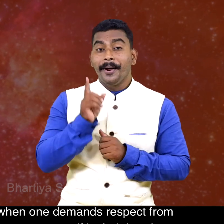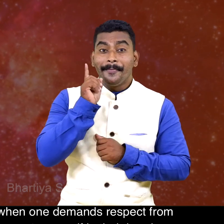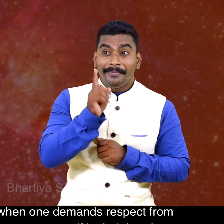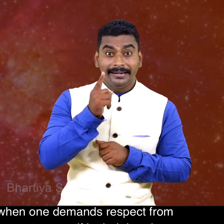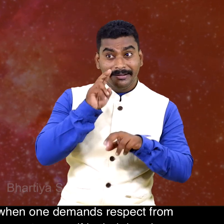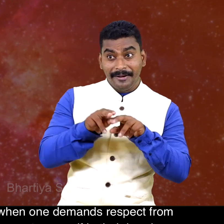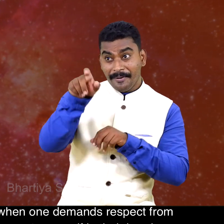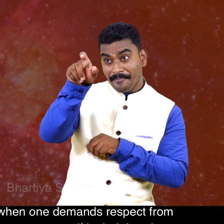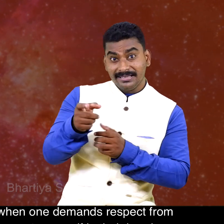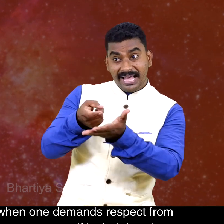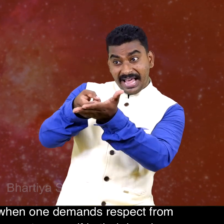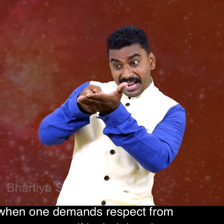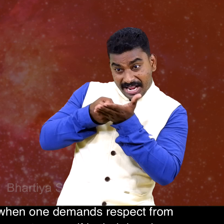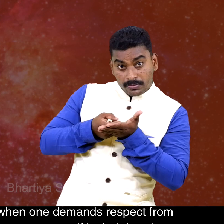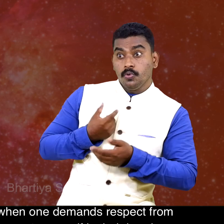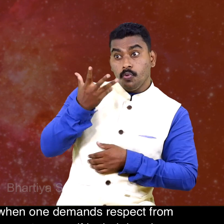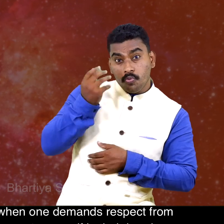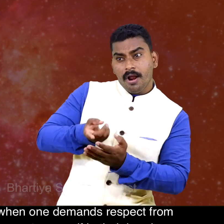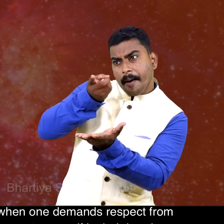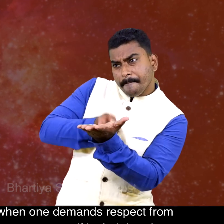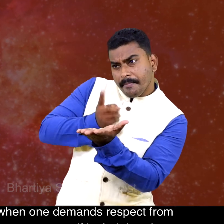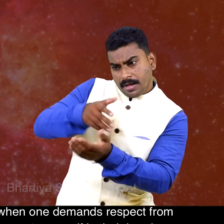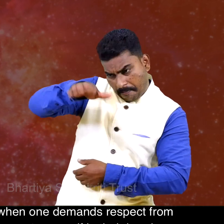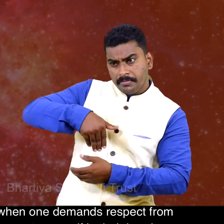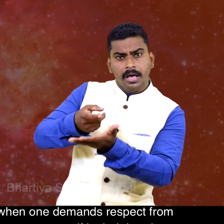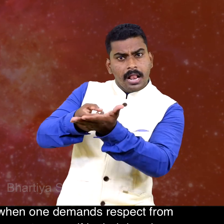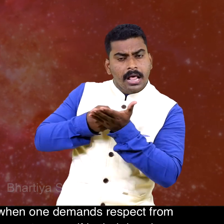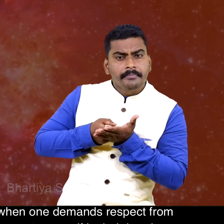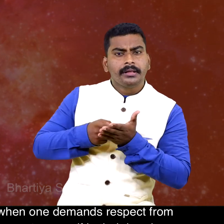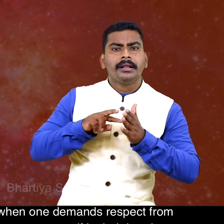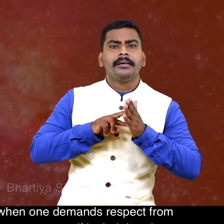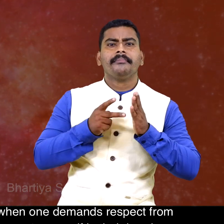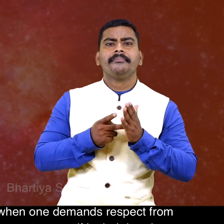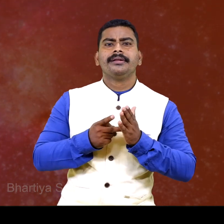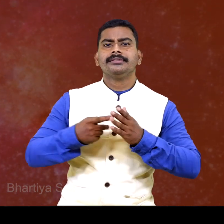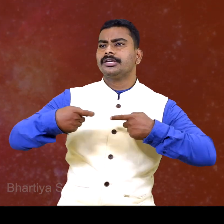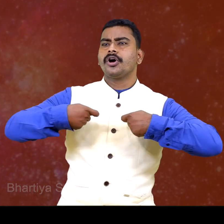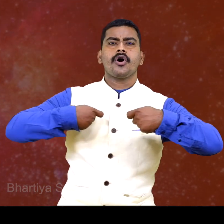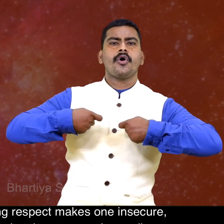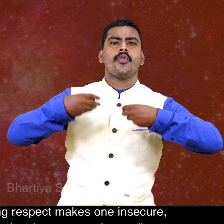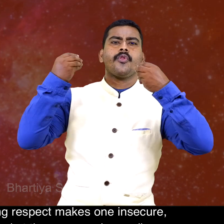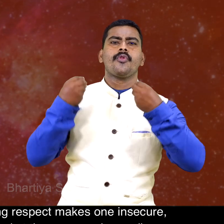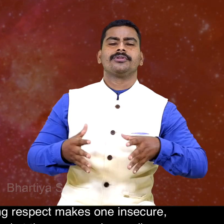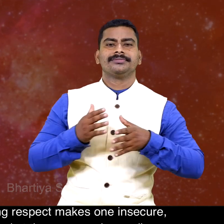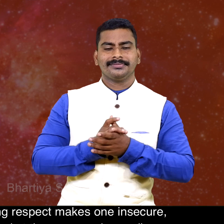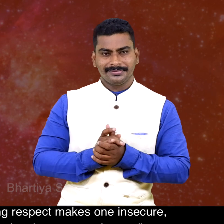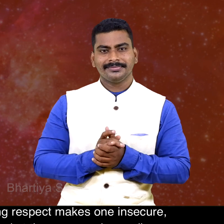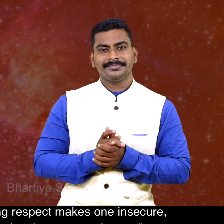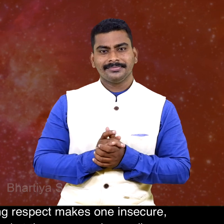respect from others, one puts oneself in their hands. Not getting respect